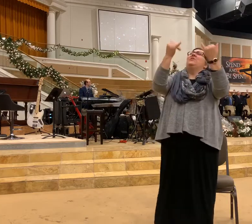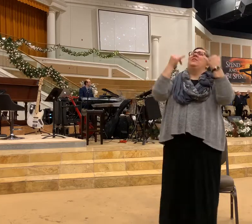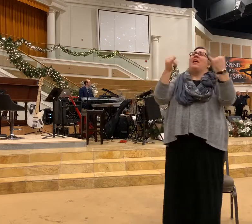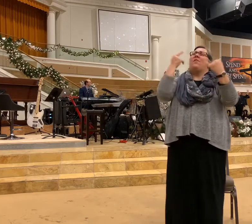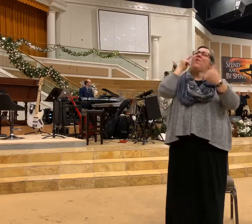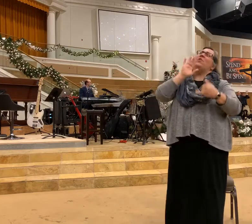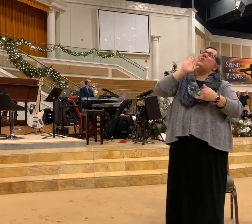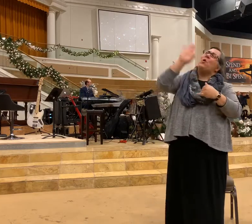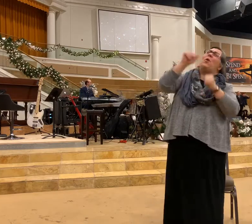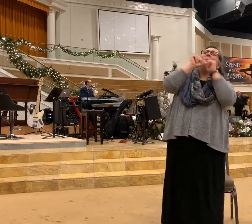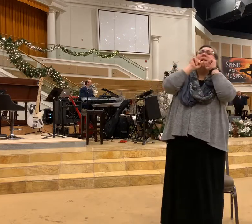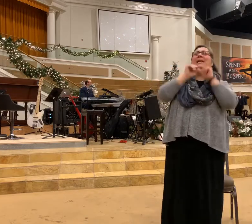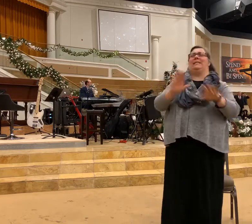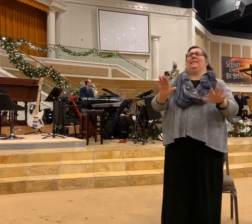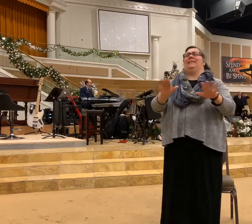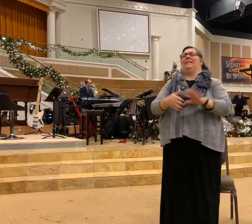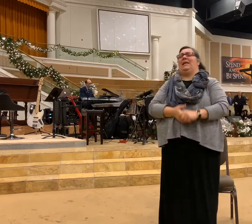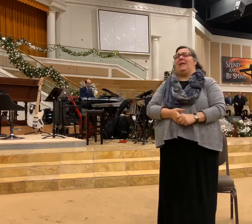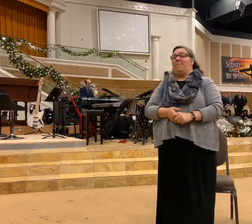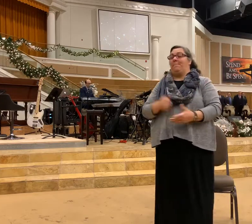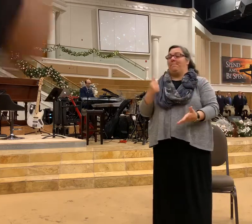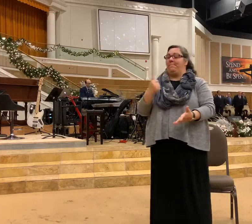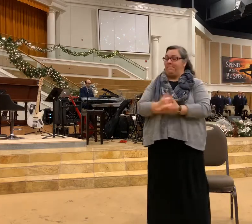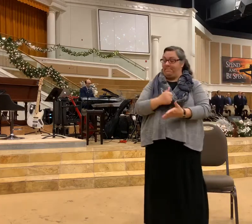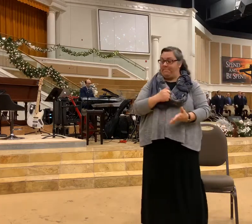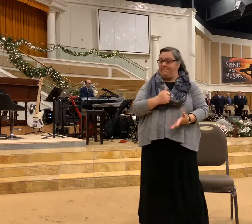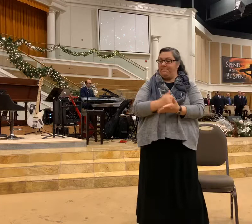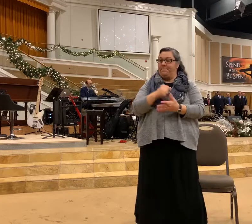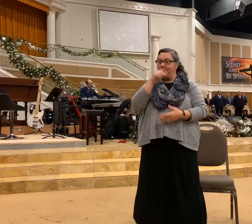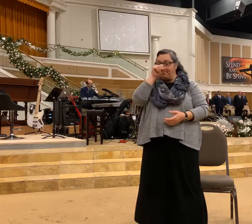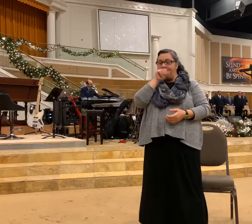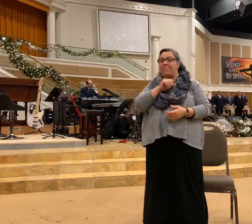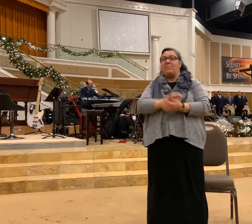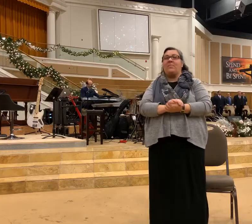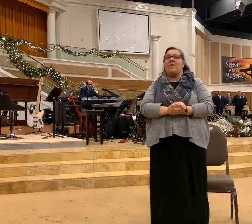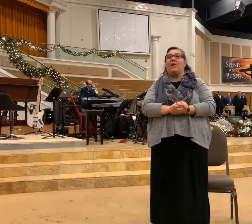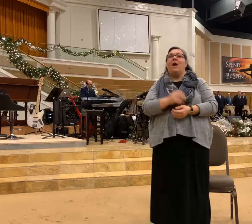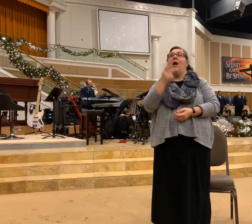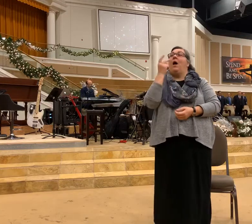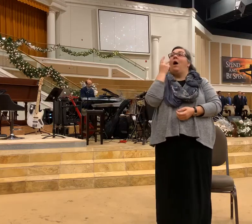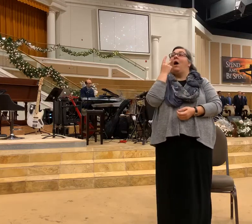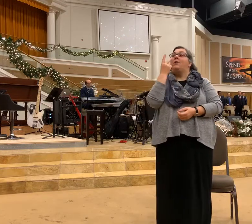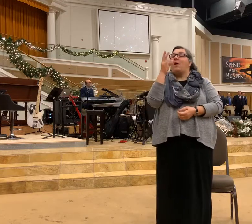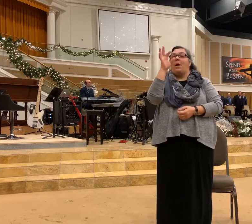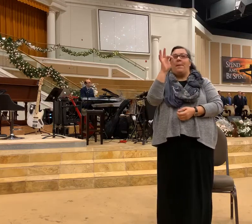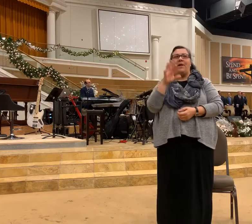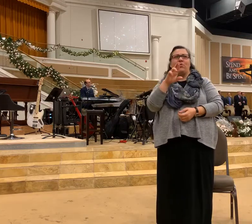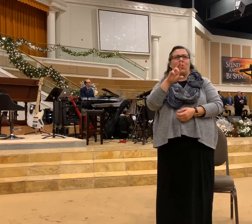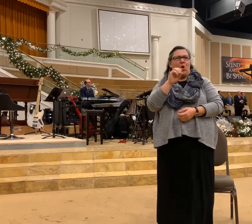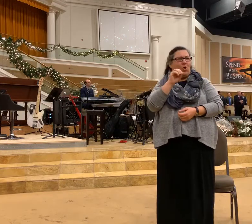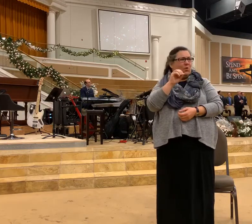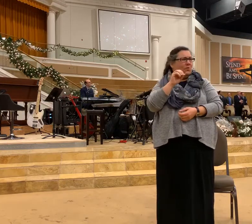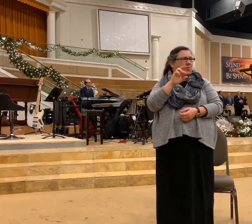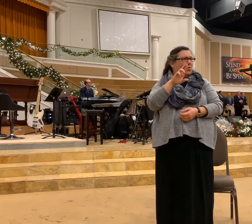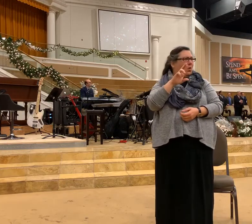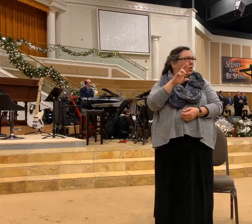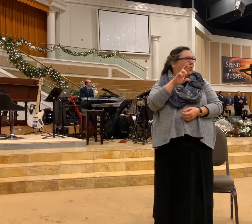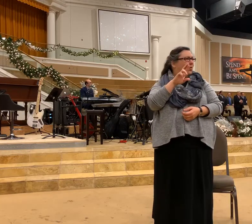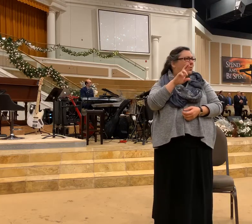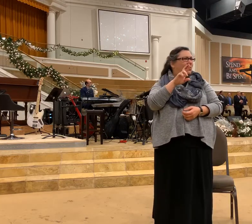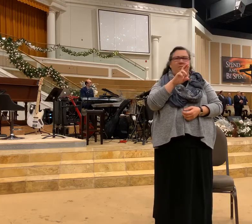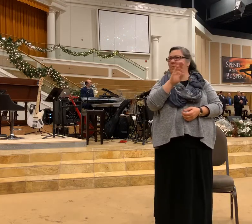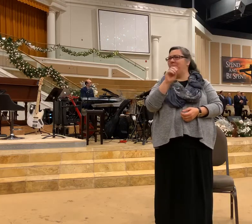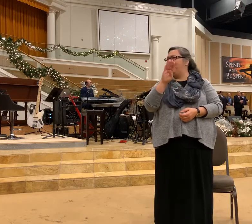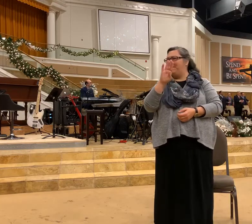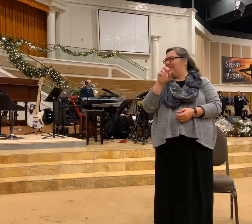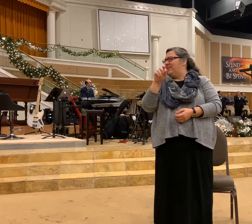Your blessing. Amen. Amen. Amen. I saw Pastor Roberson, his lovely wife, slip in. Give them